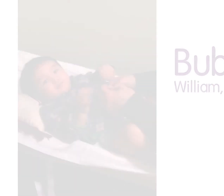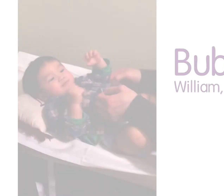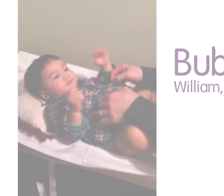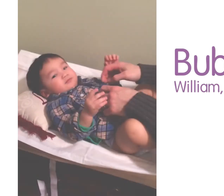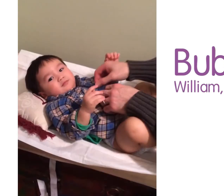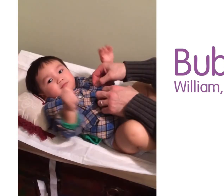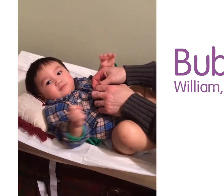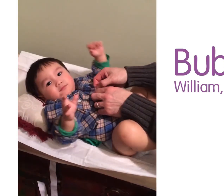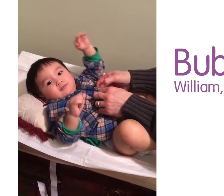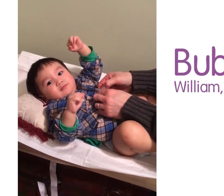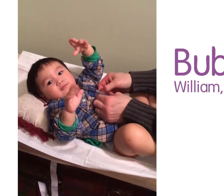Bubbles? Do you want bubbles?